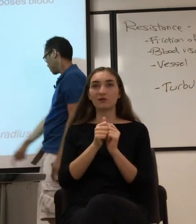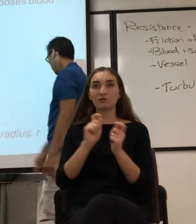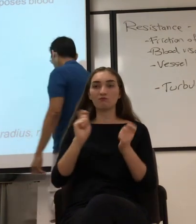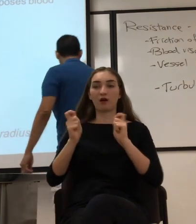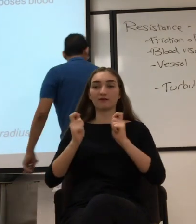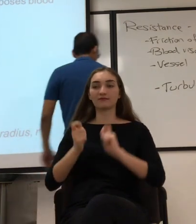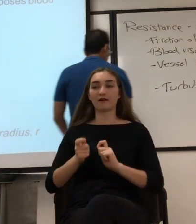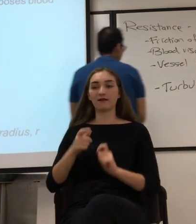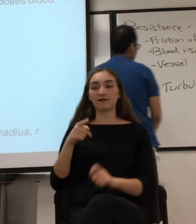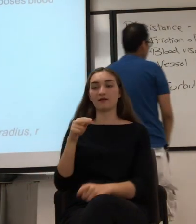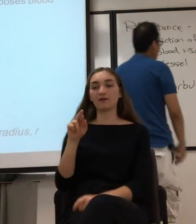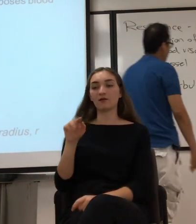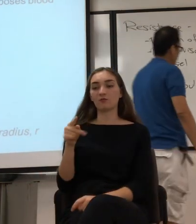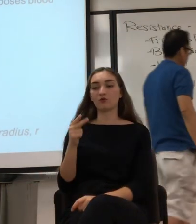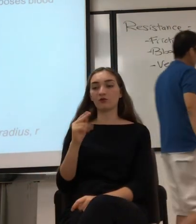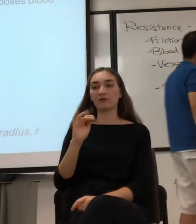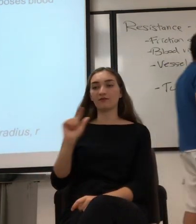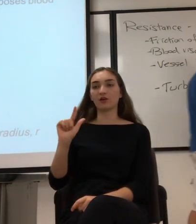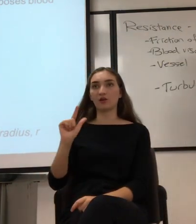the most.